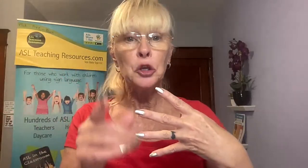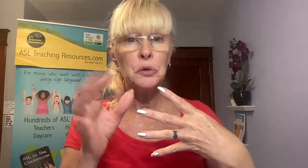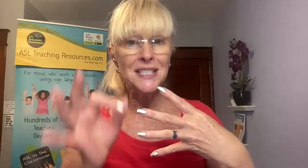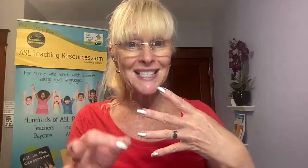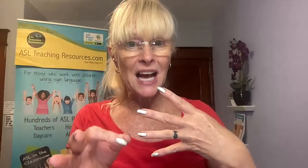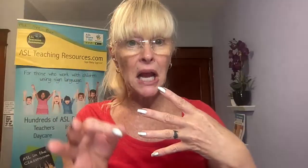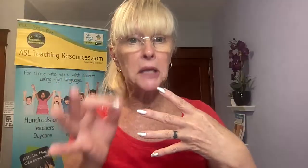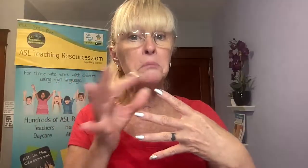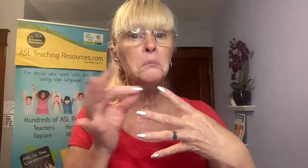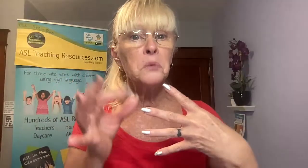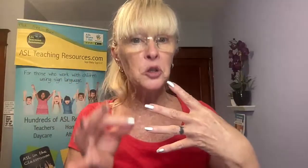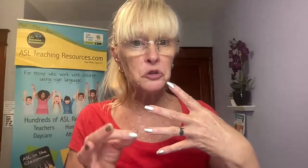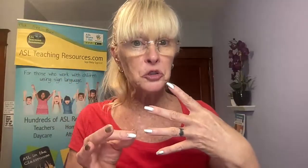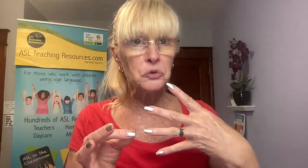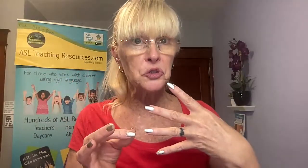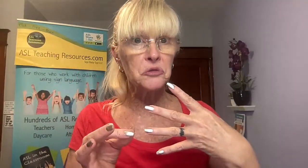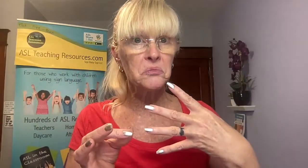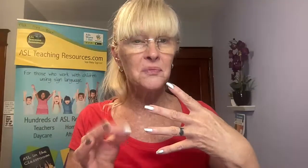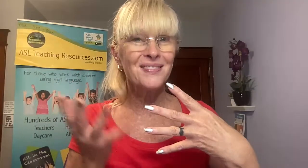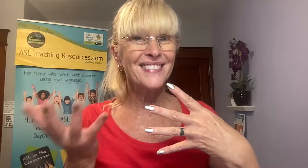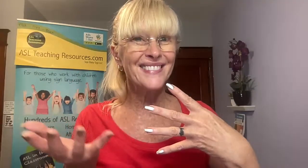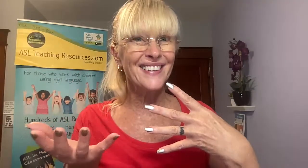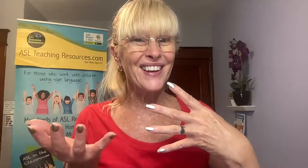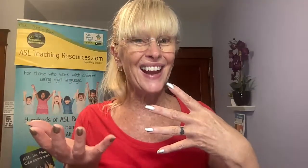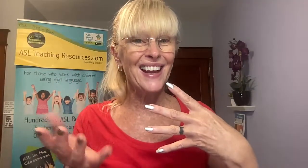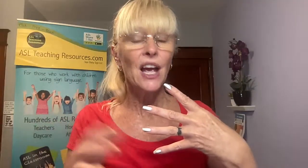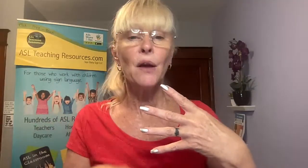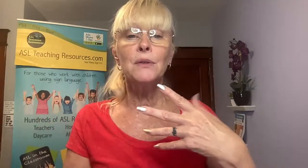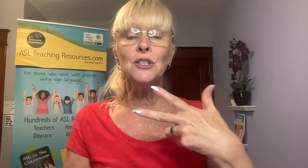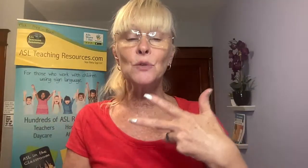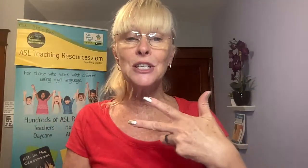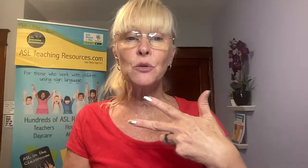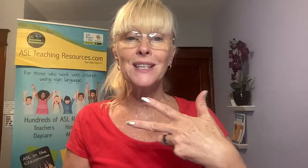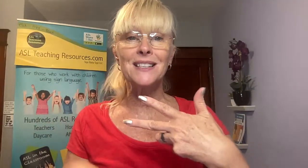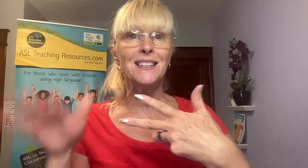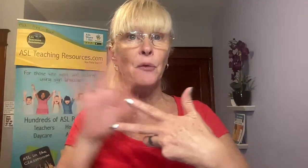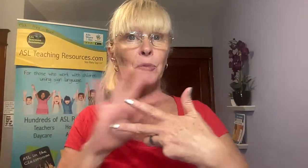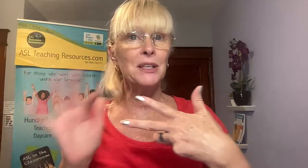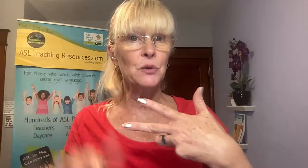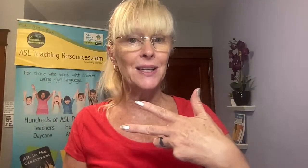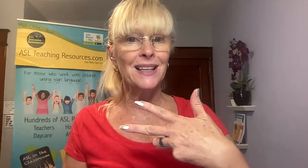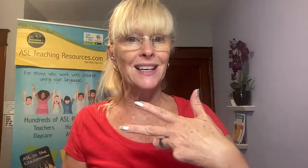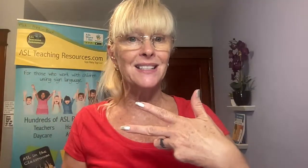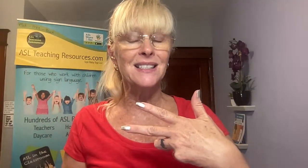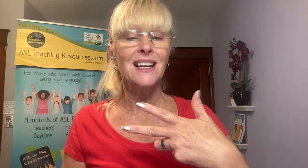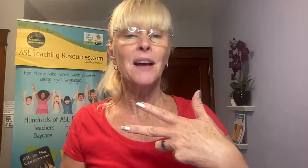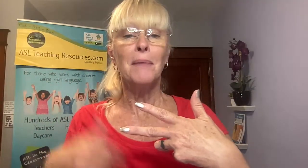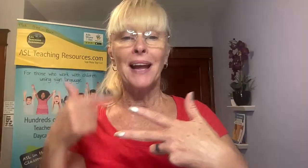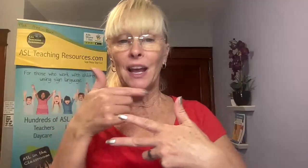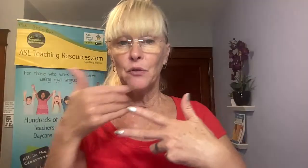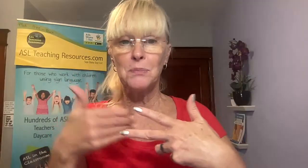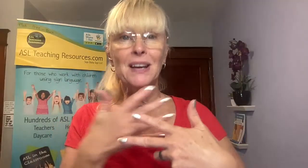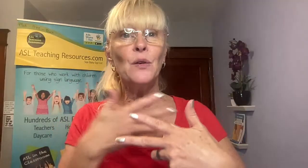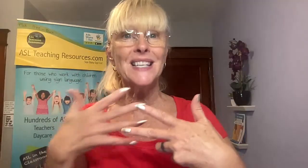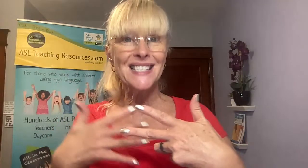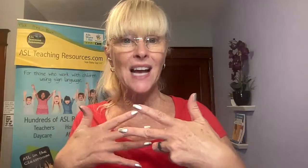you decide, you choose. Okay. It was 3 choices. I would be doing this. My hand would be on the